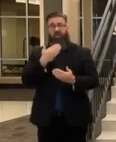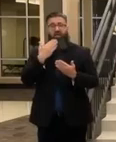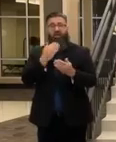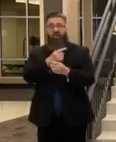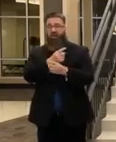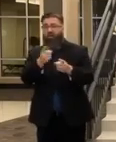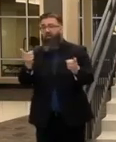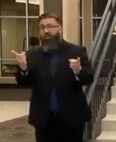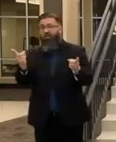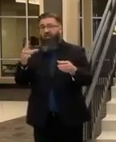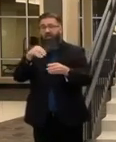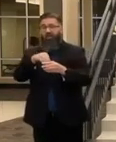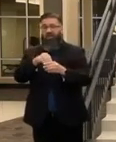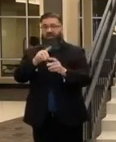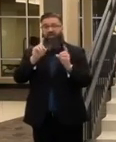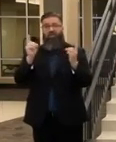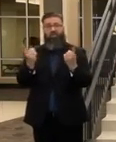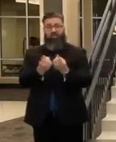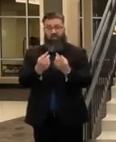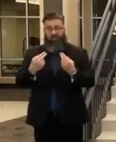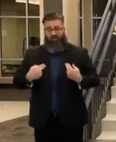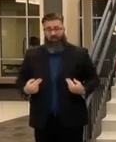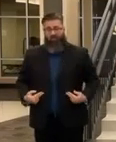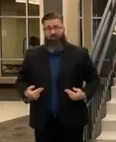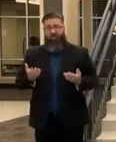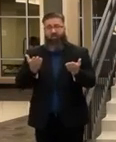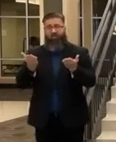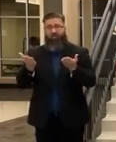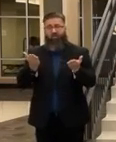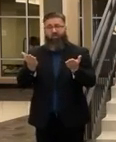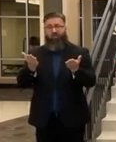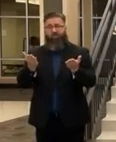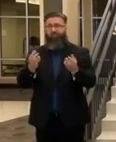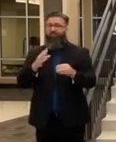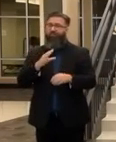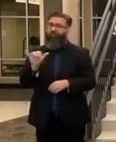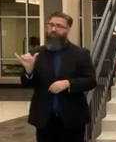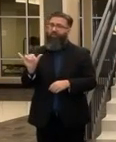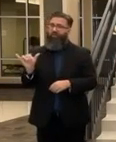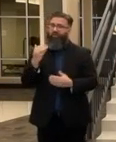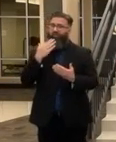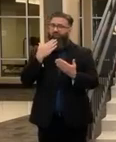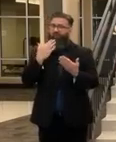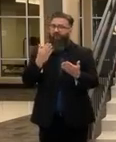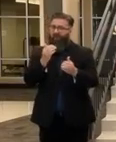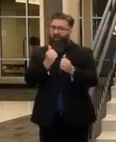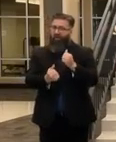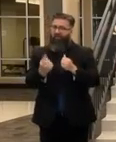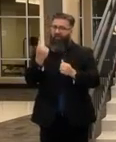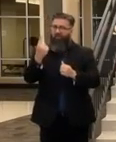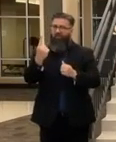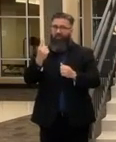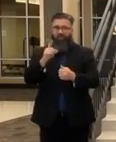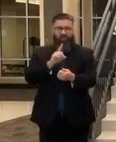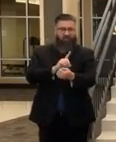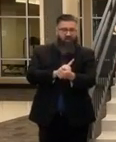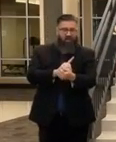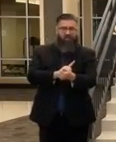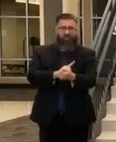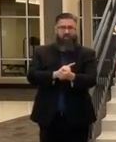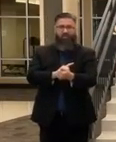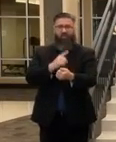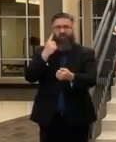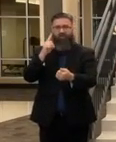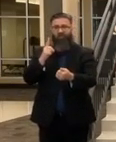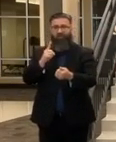Human Services. And thank every one of our adopters for their generosity, showing